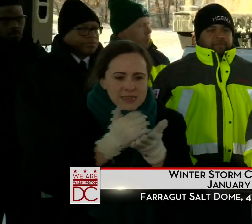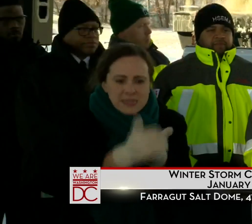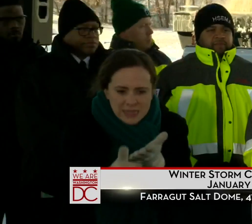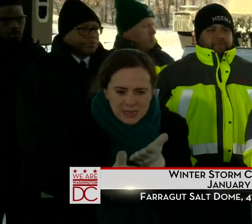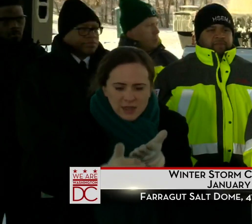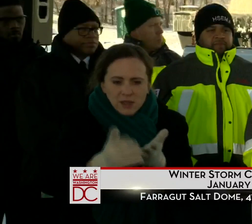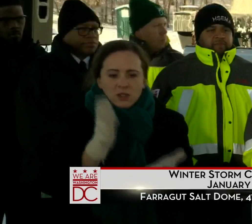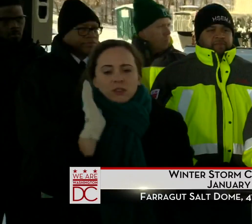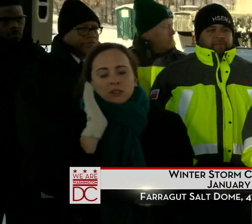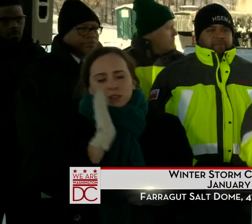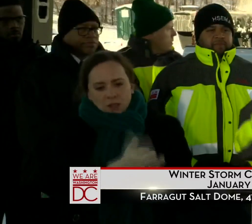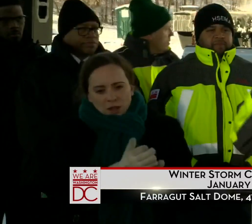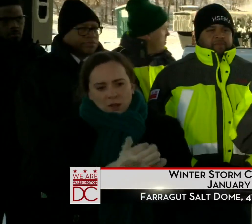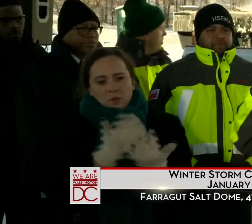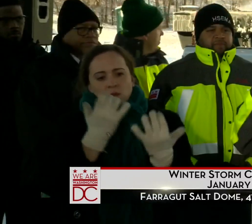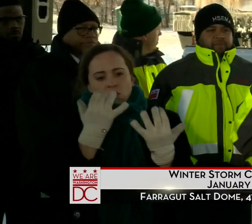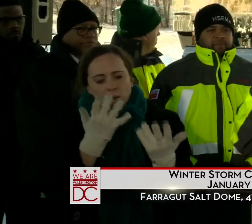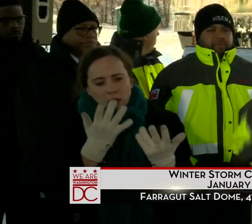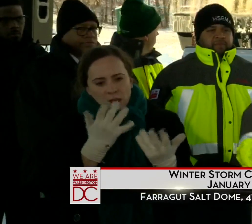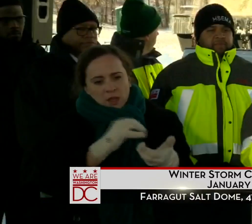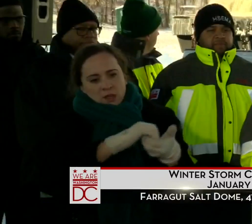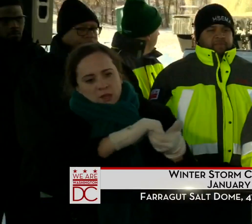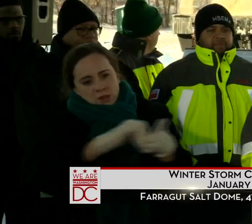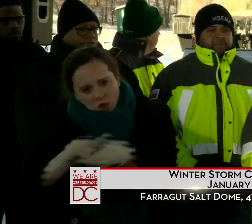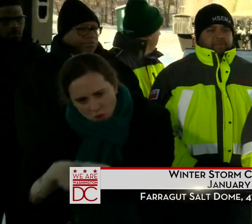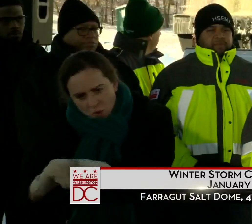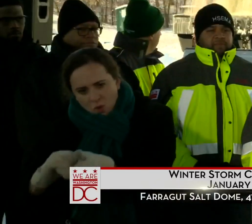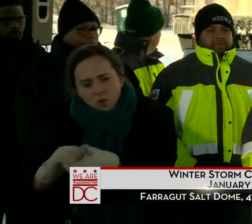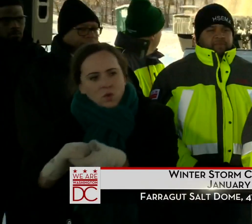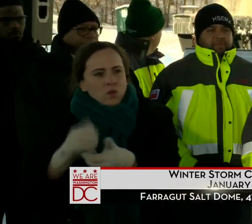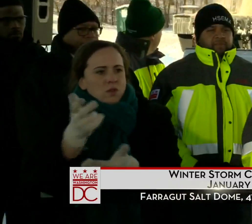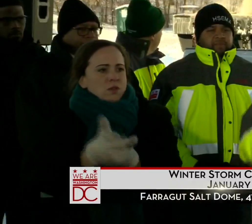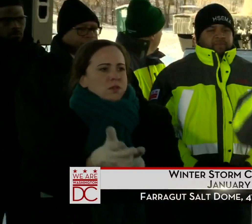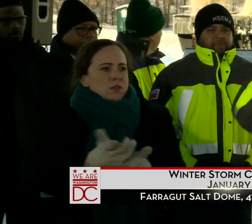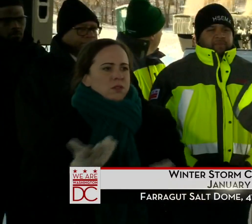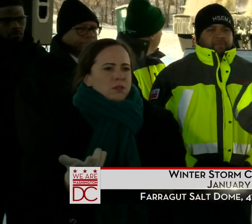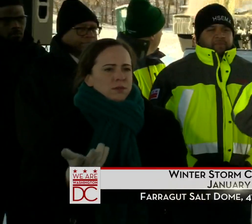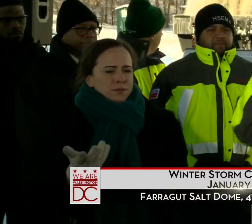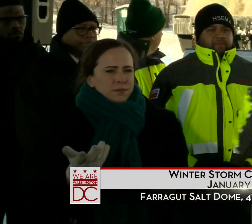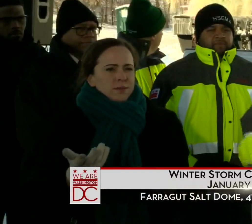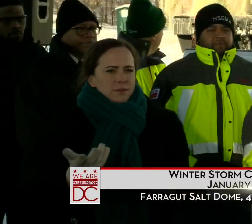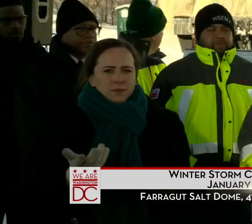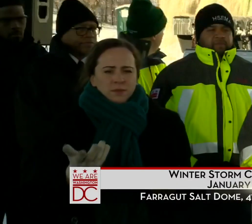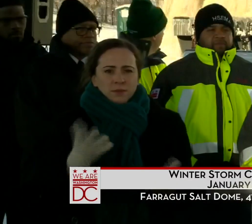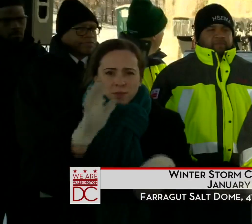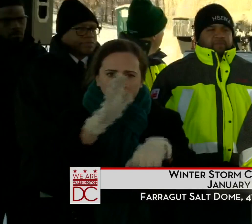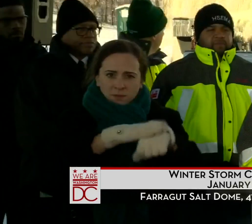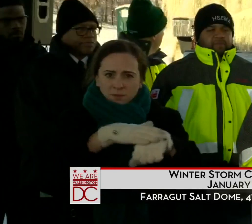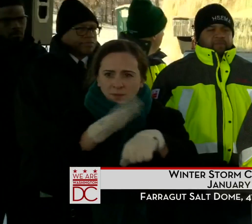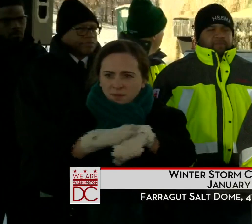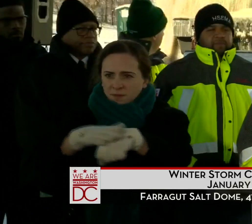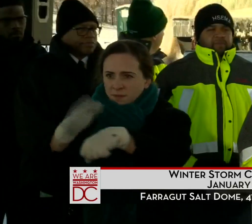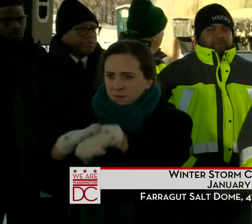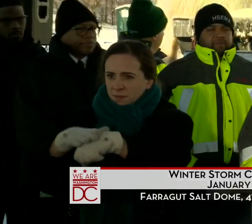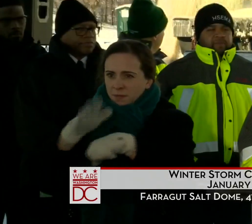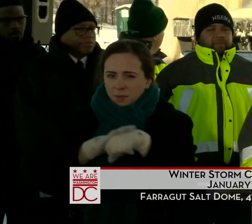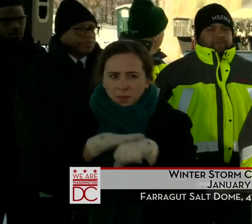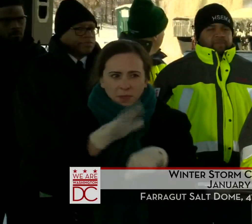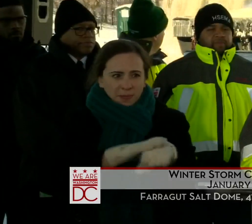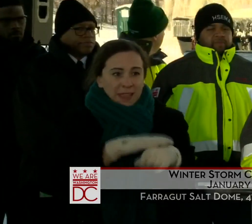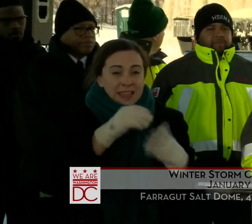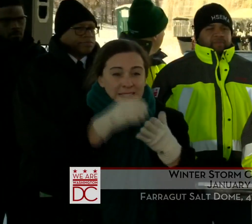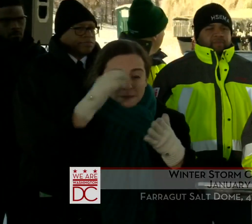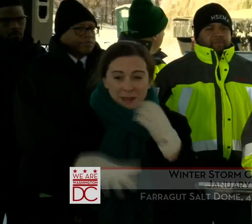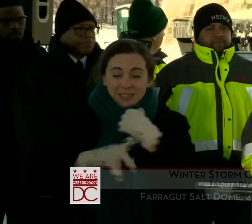to stop our operation to go and tow that vehicle out of the snow. So I want to warn folks that there are some very